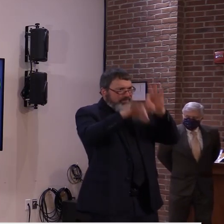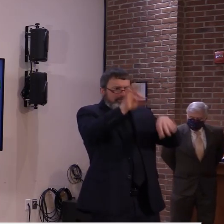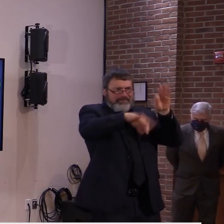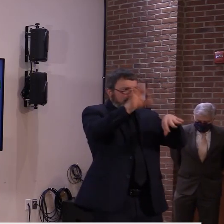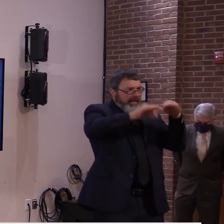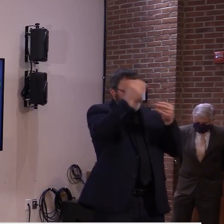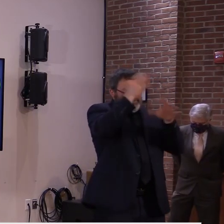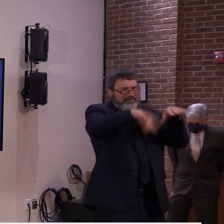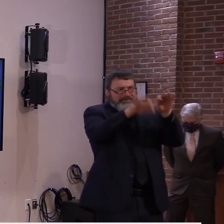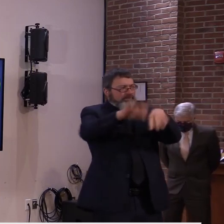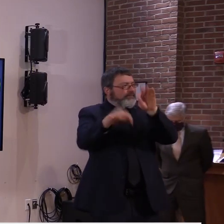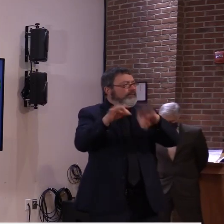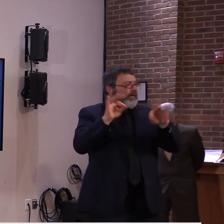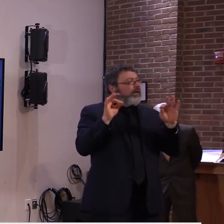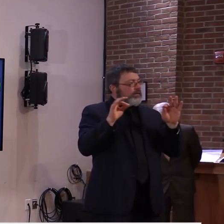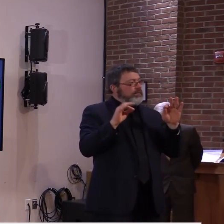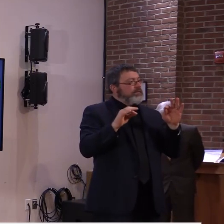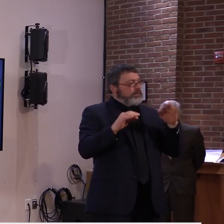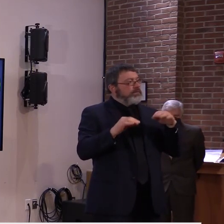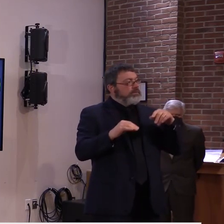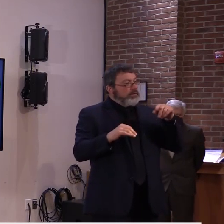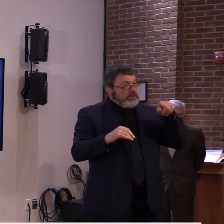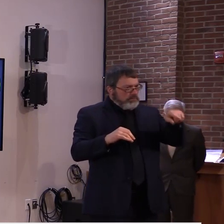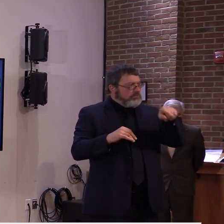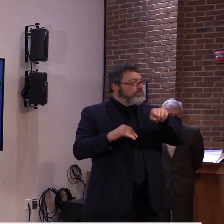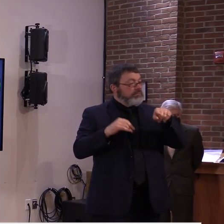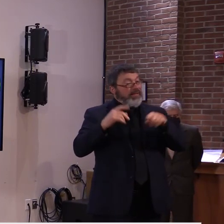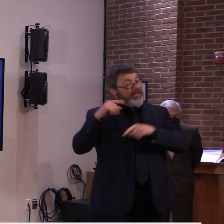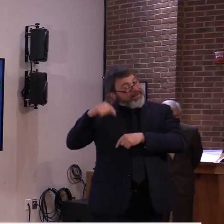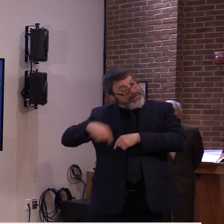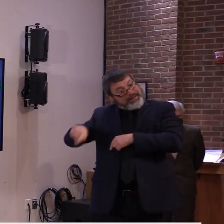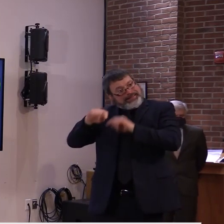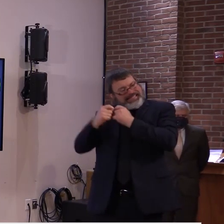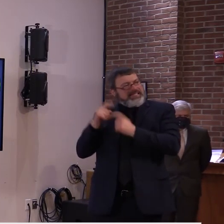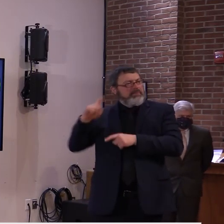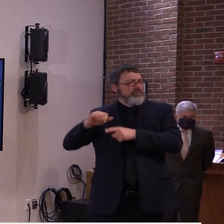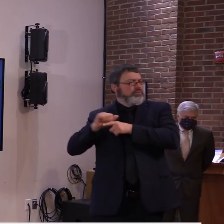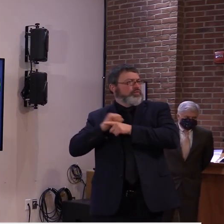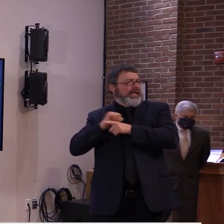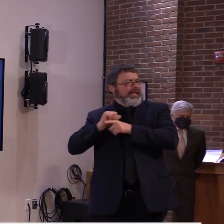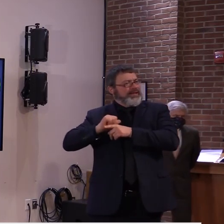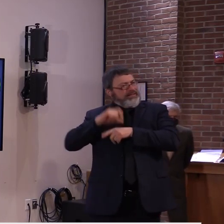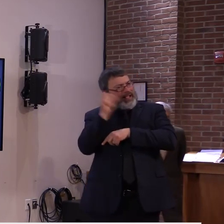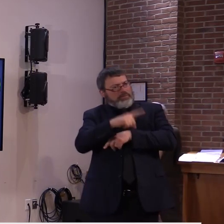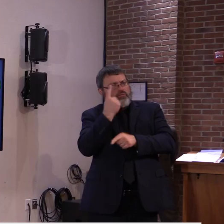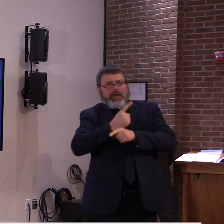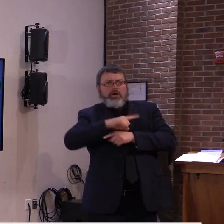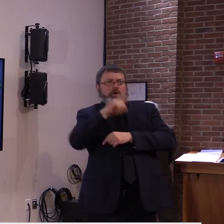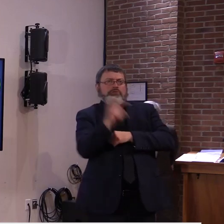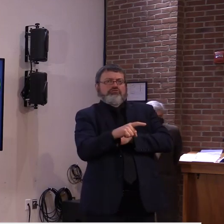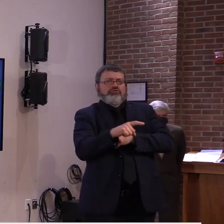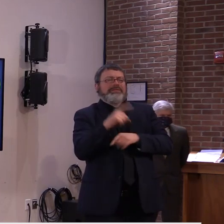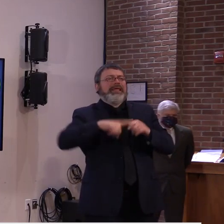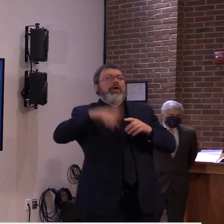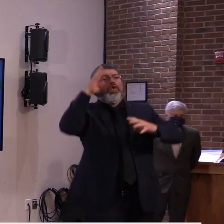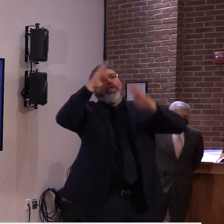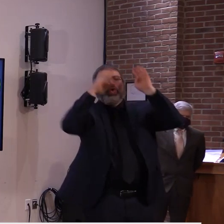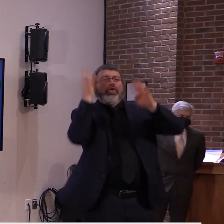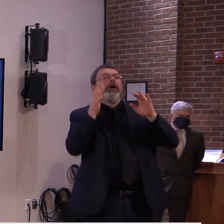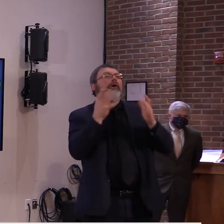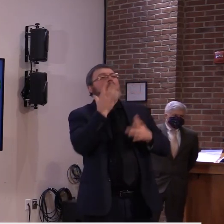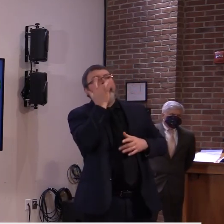in parallel and in concert with the contact tracing workforce. So the contact tracers will then make that assessment when they've heard the